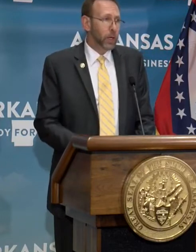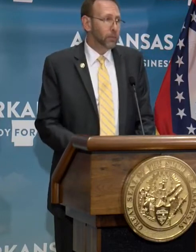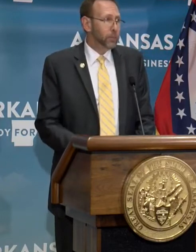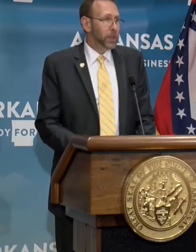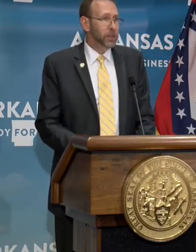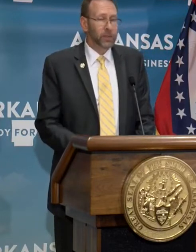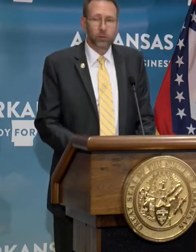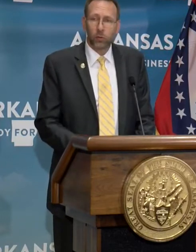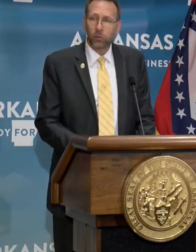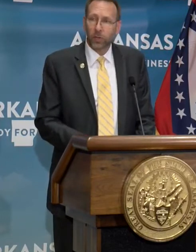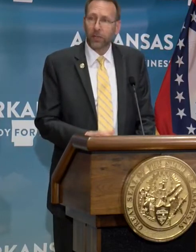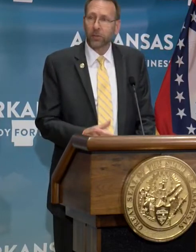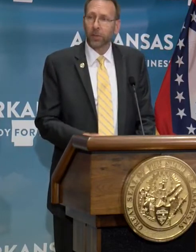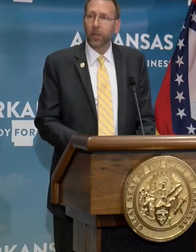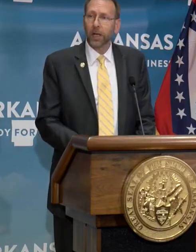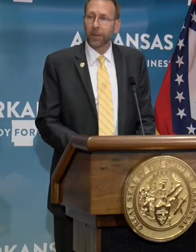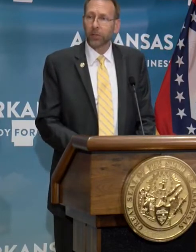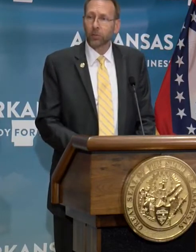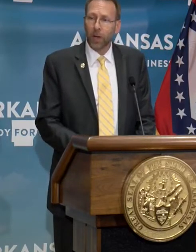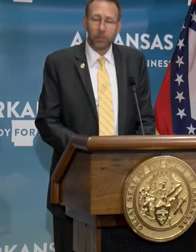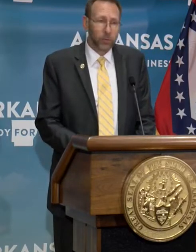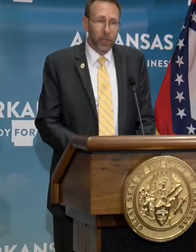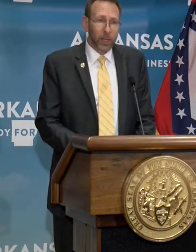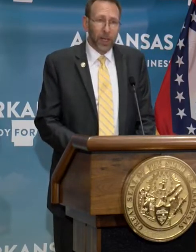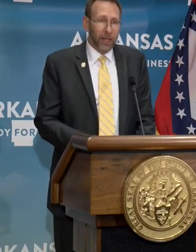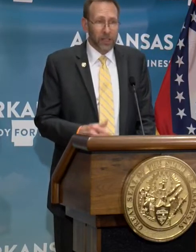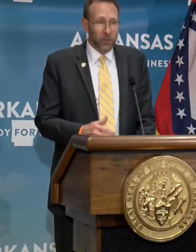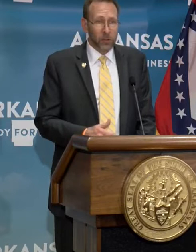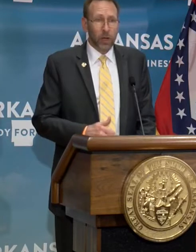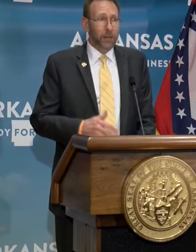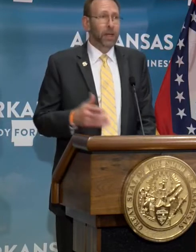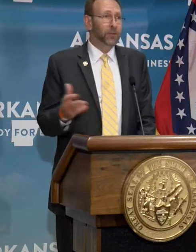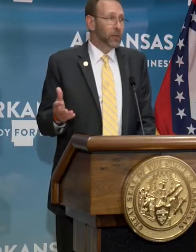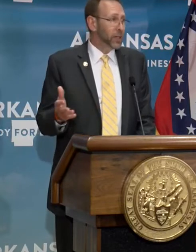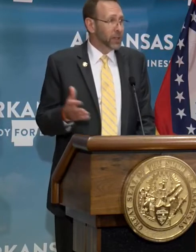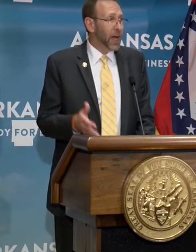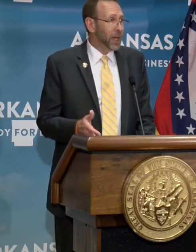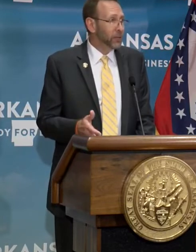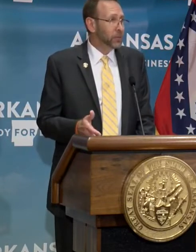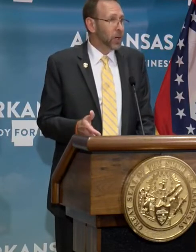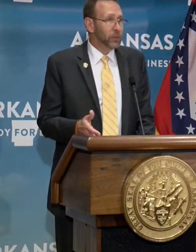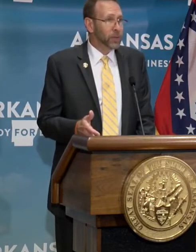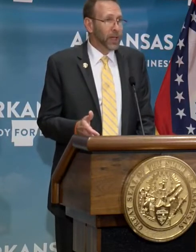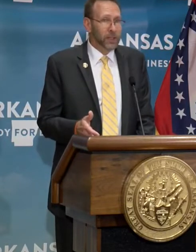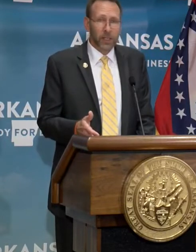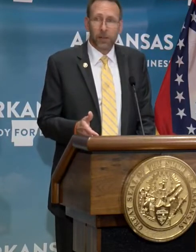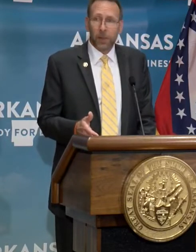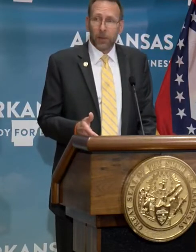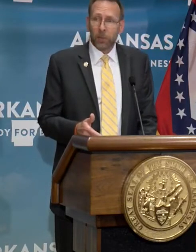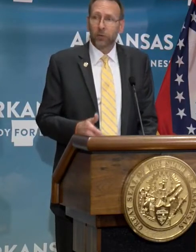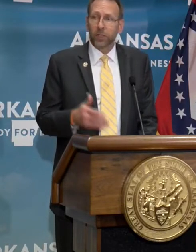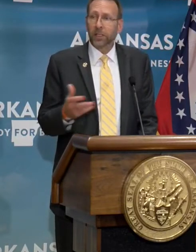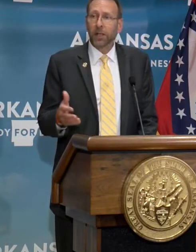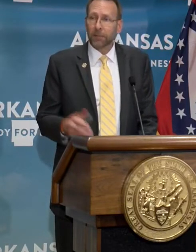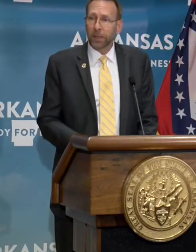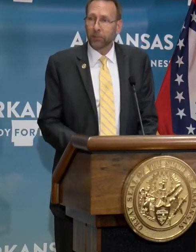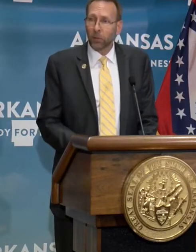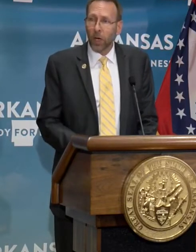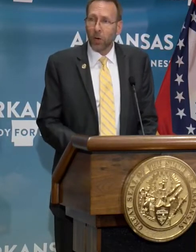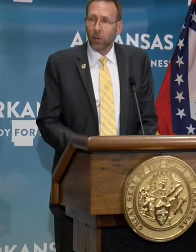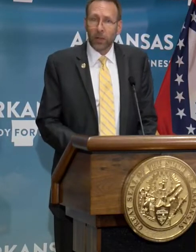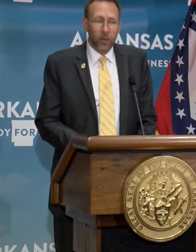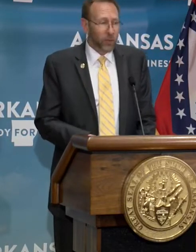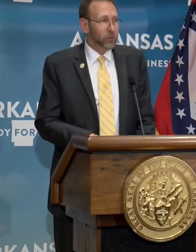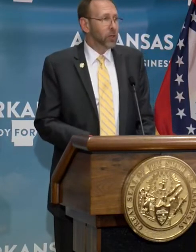older individual who's got some underlying medical problems, and he said, I'm not afraid of dying from COVID-19, but you need to let